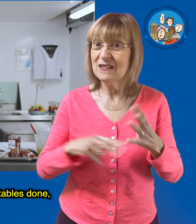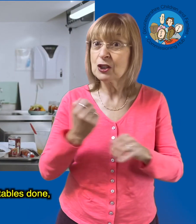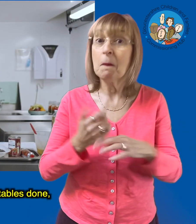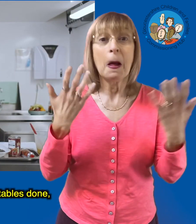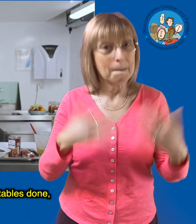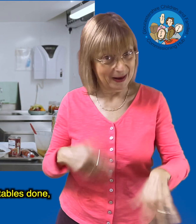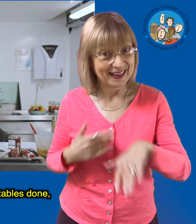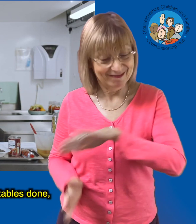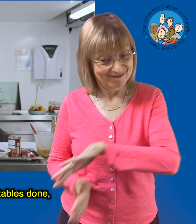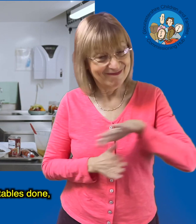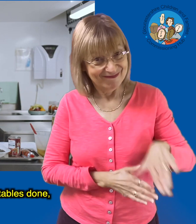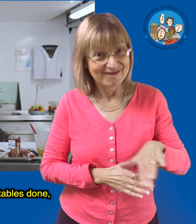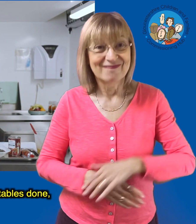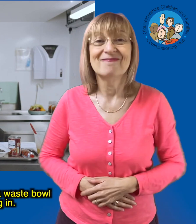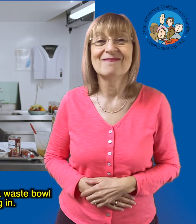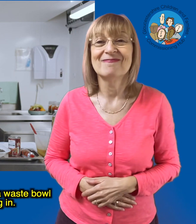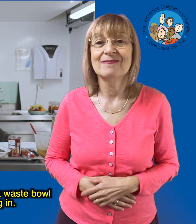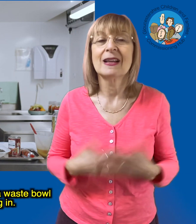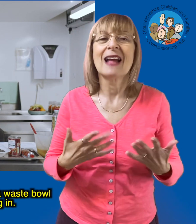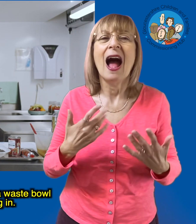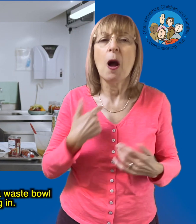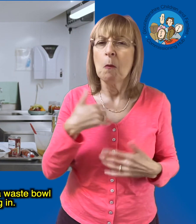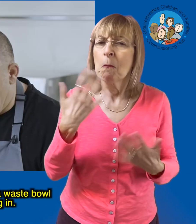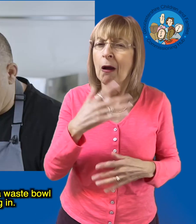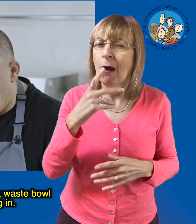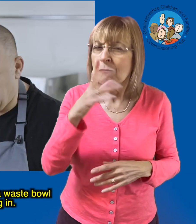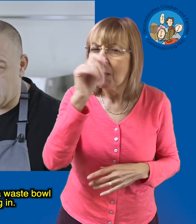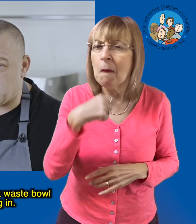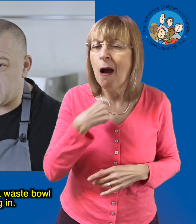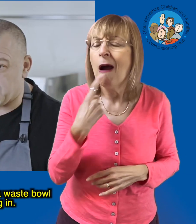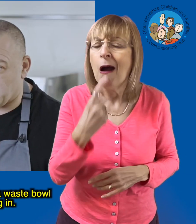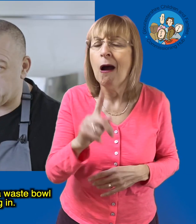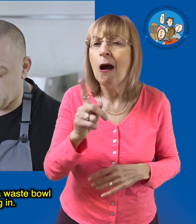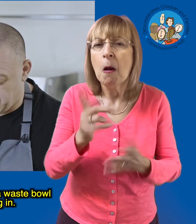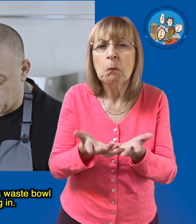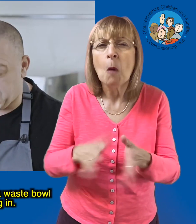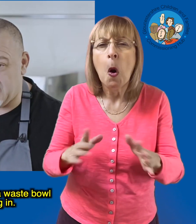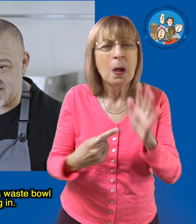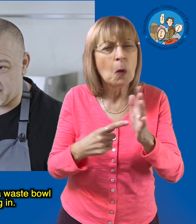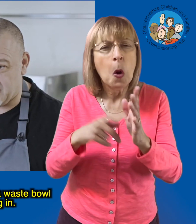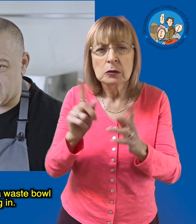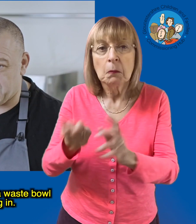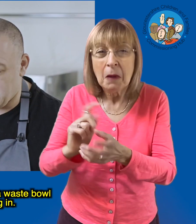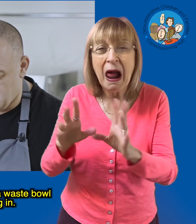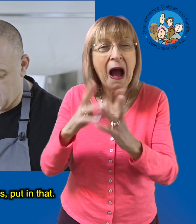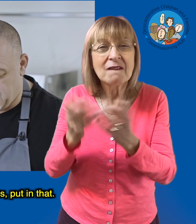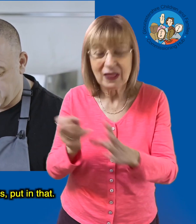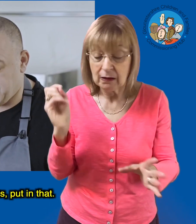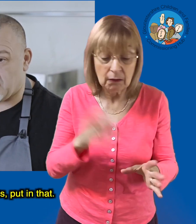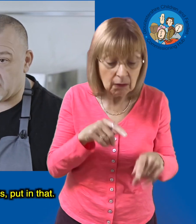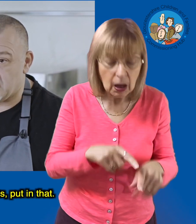got all the preparation done of the vegetables. One of the things I will mention is, obviously we had a waste bowl with all our peelings and everything